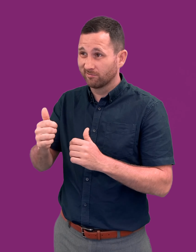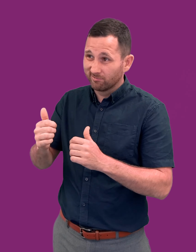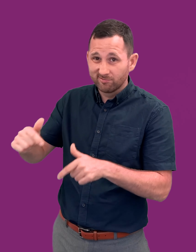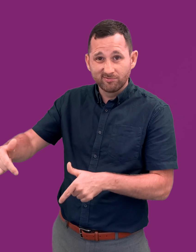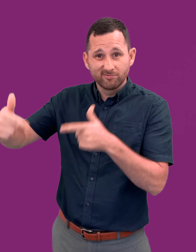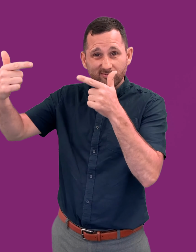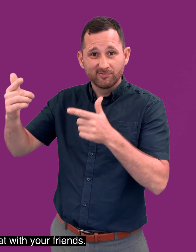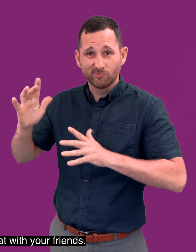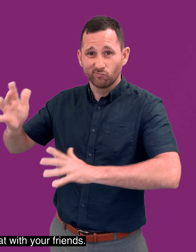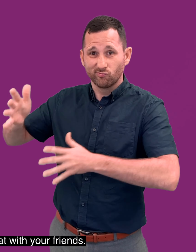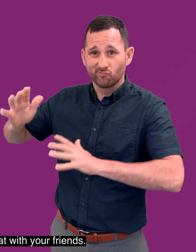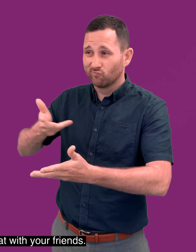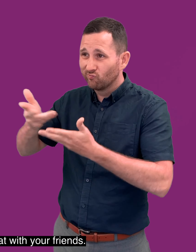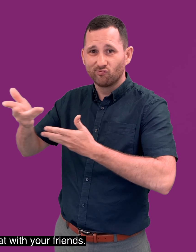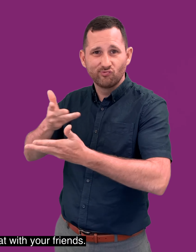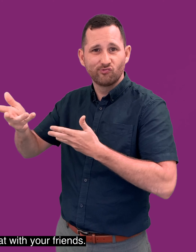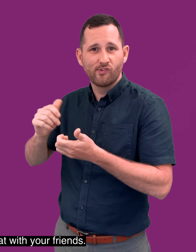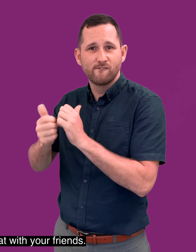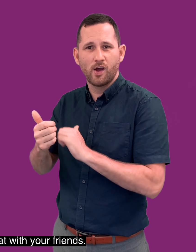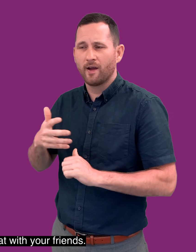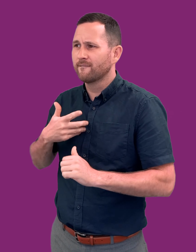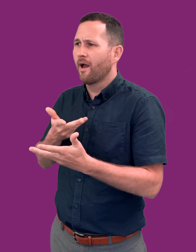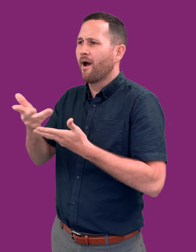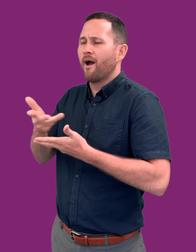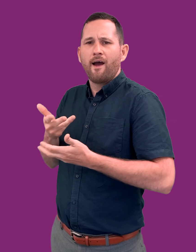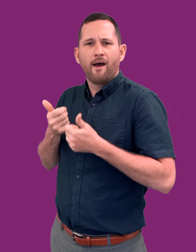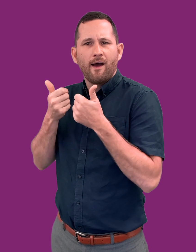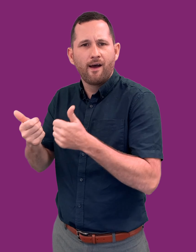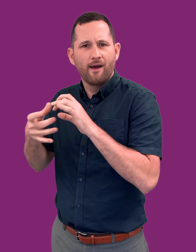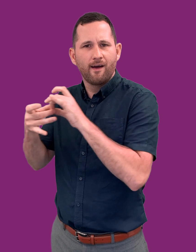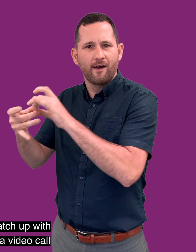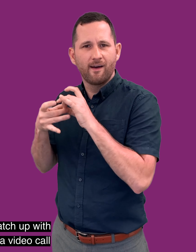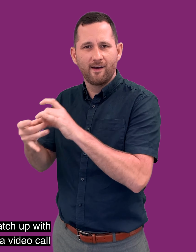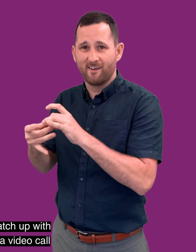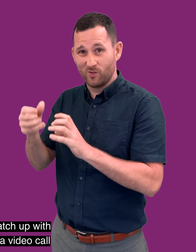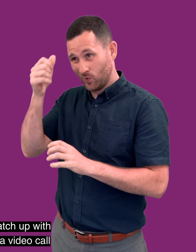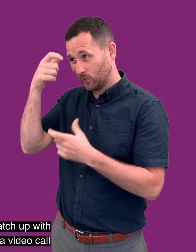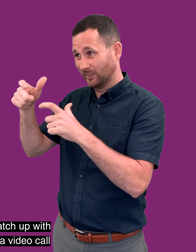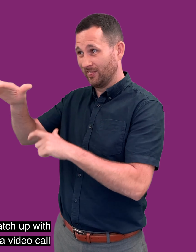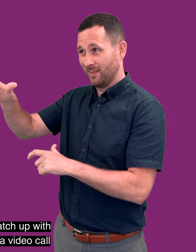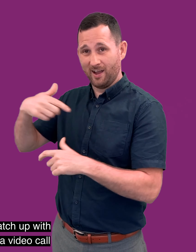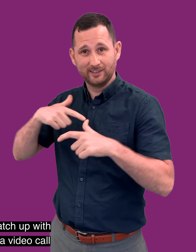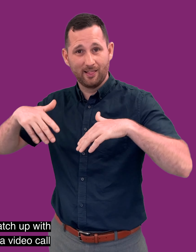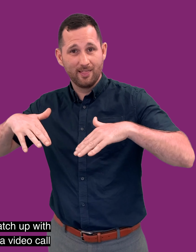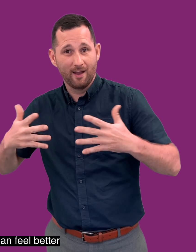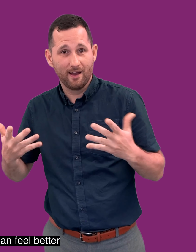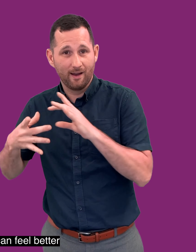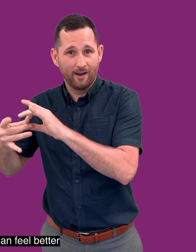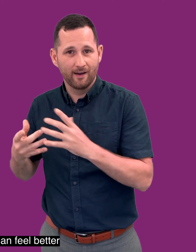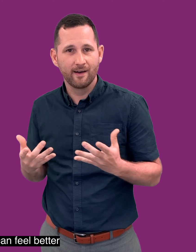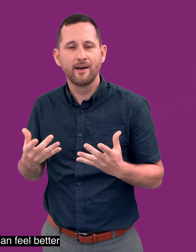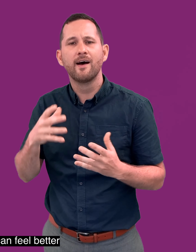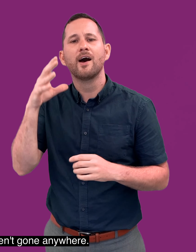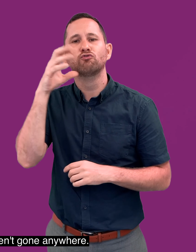Set up a virtual chat with your friends. Why not catch up with friends on a video call so that you can feel better and know